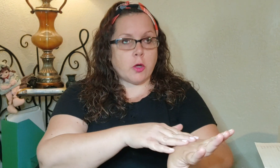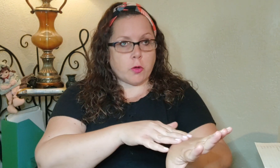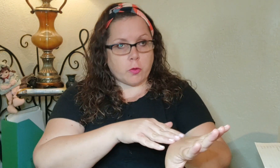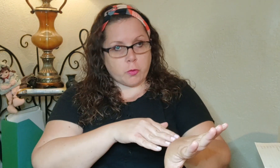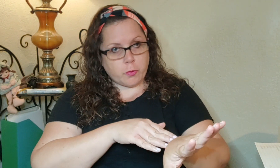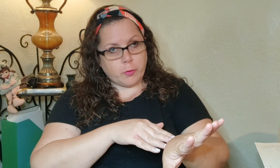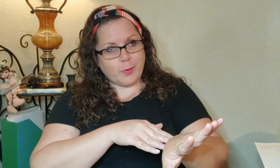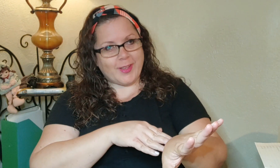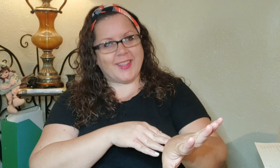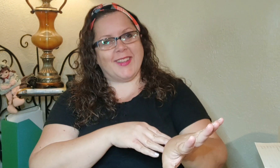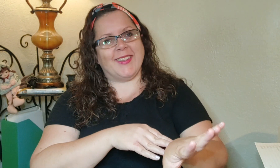slow,